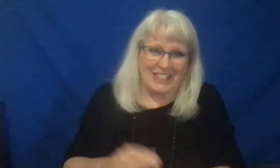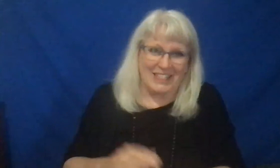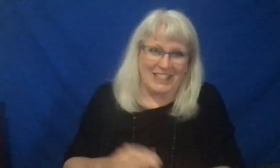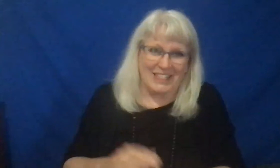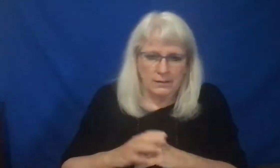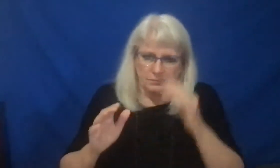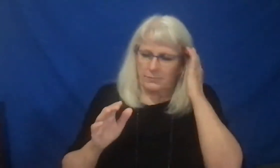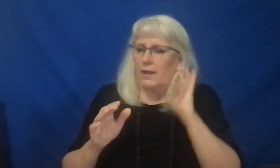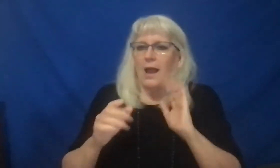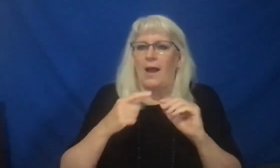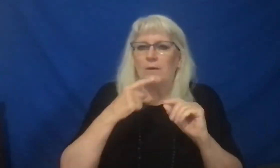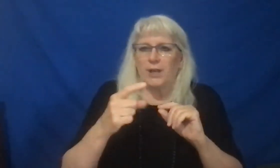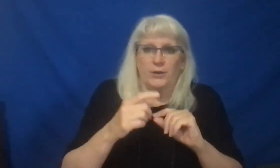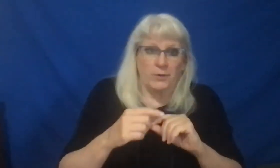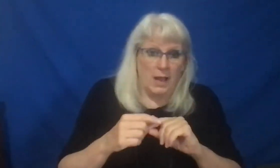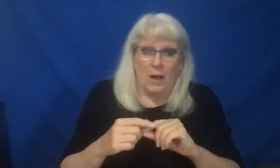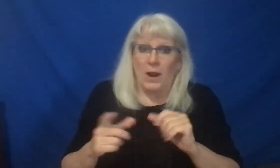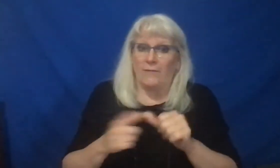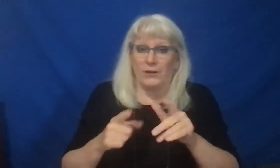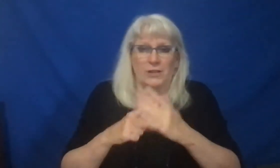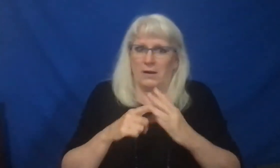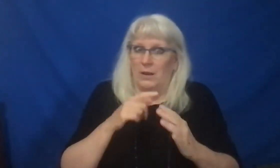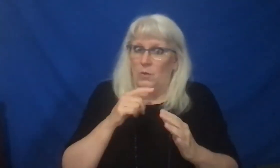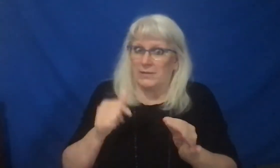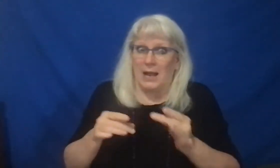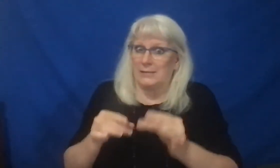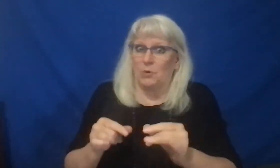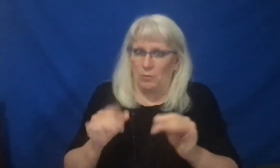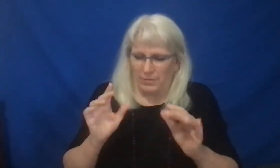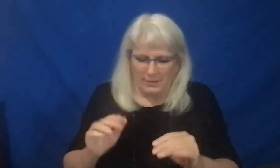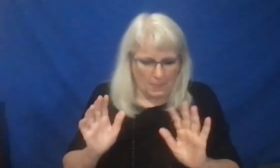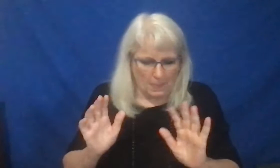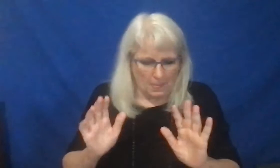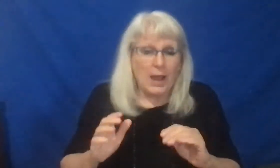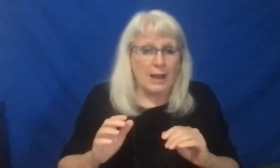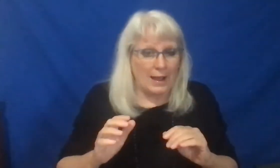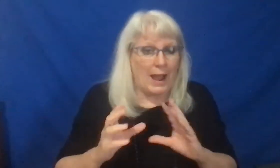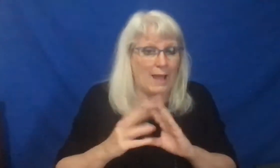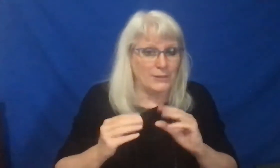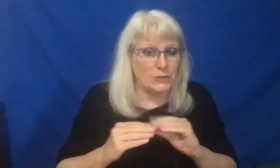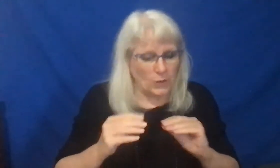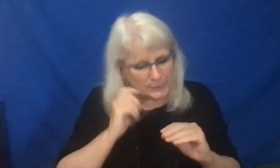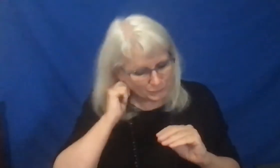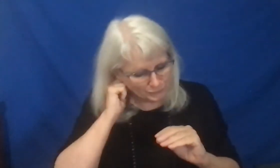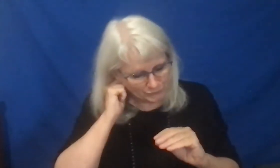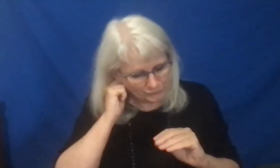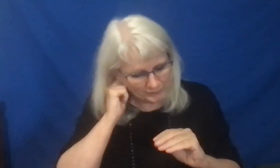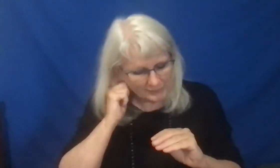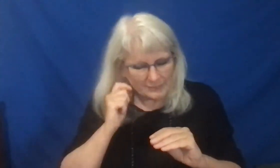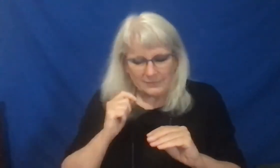I didn't start perfectly. And the next story I'm going to tell is, if I had to do a vignette on my talk,